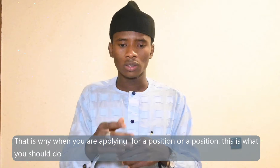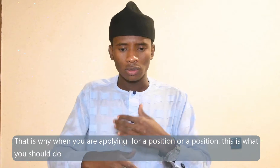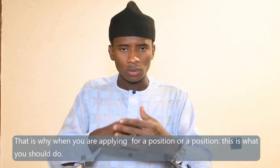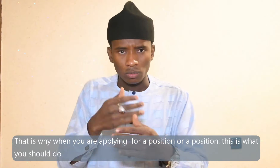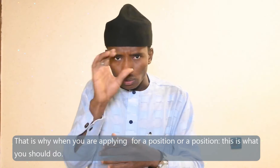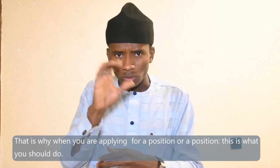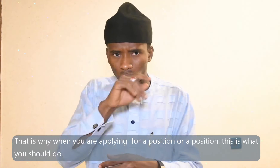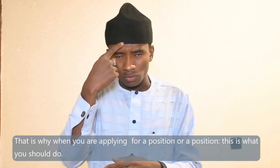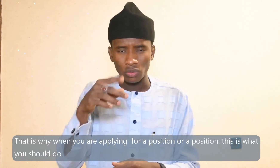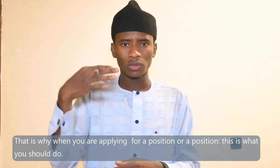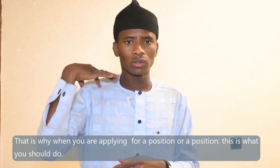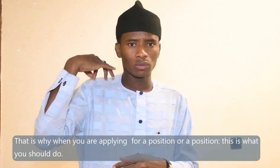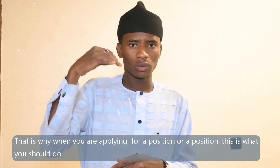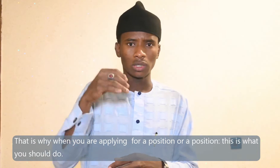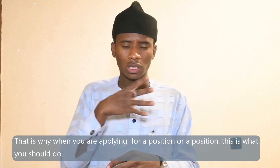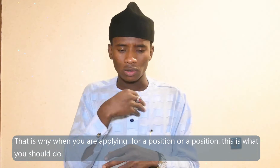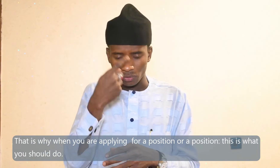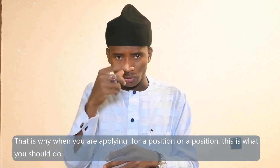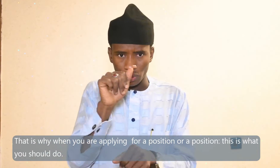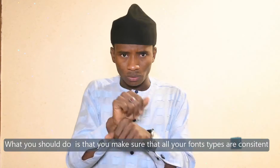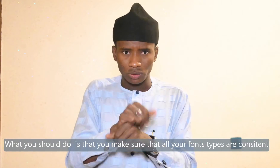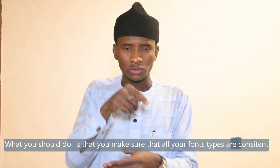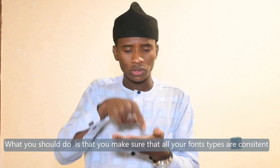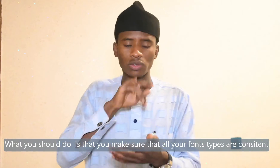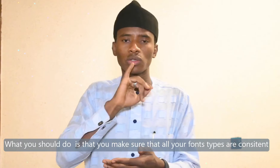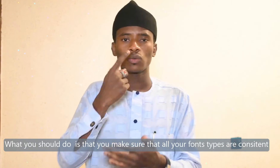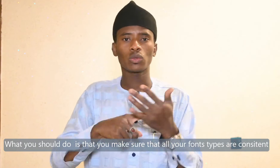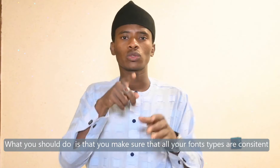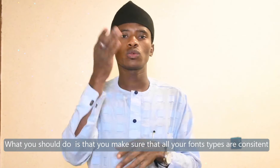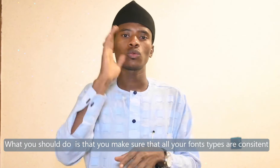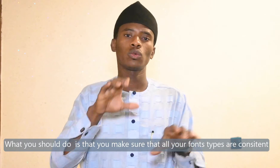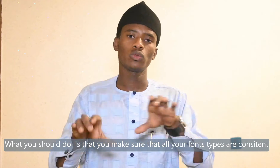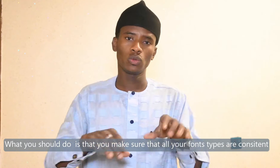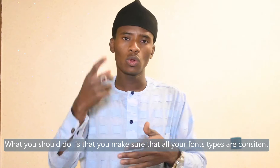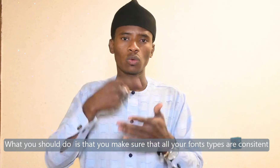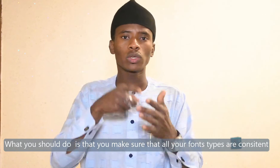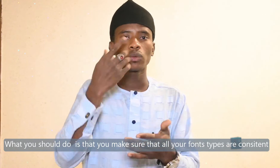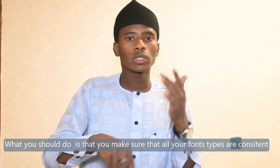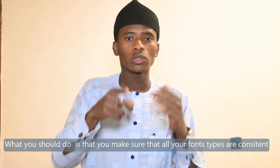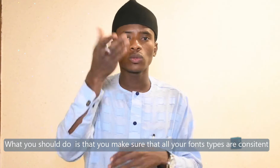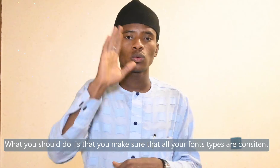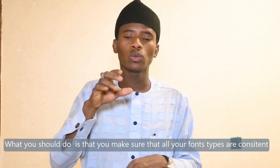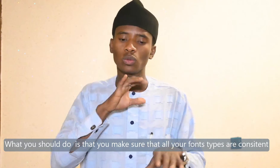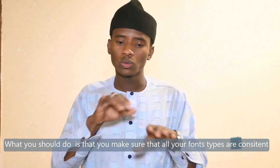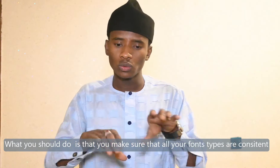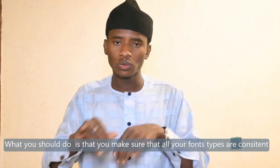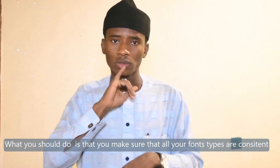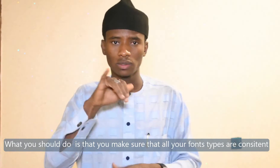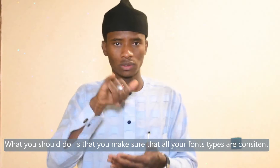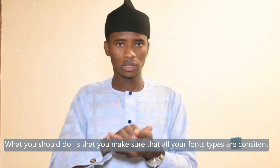a job, this is what you should do. What you should do is that make sure that all your font type